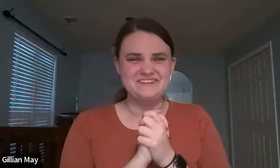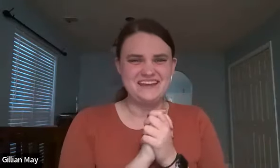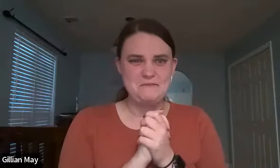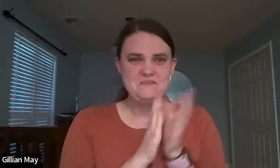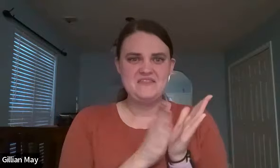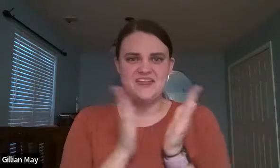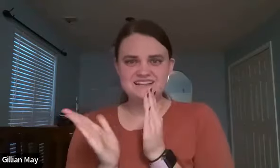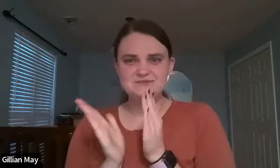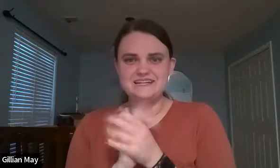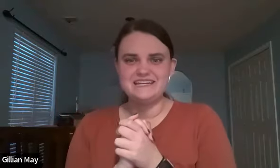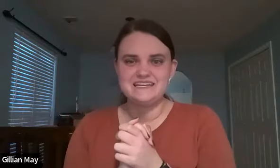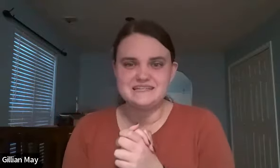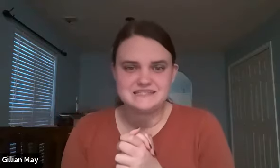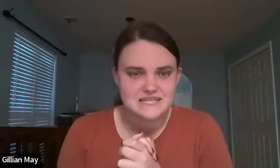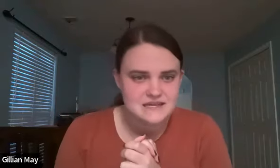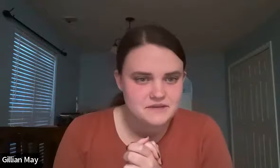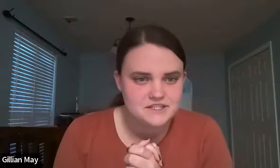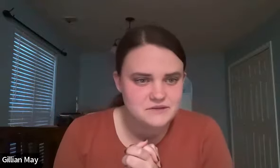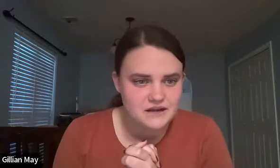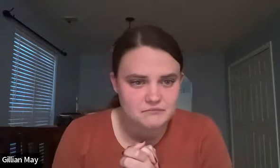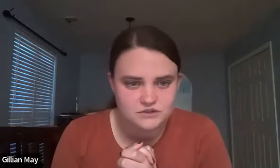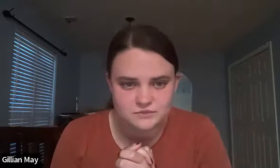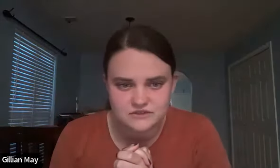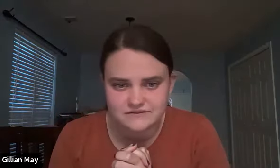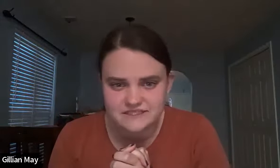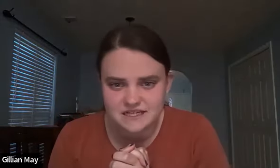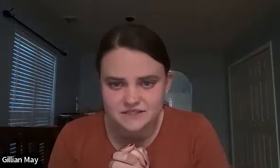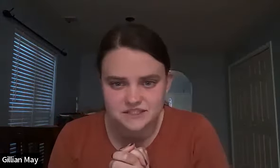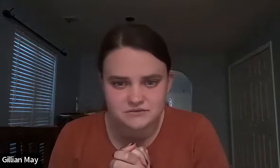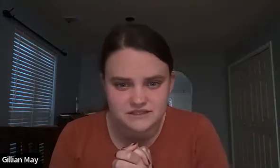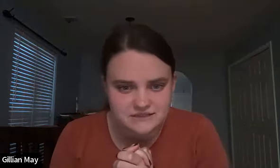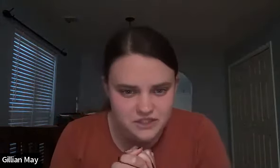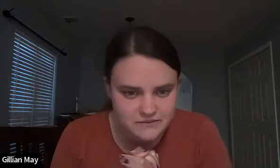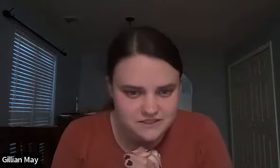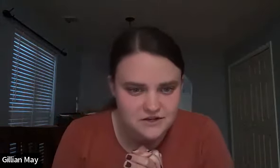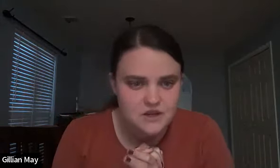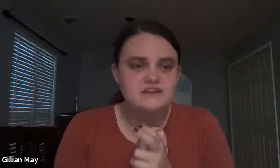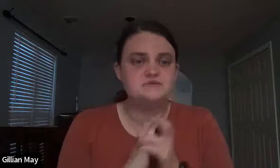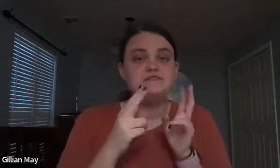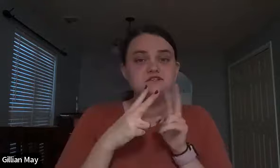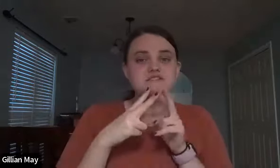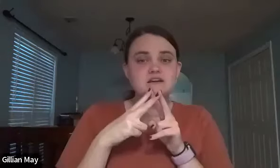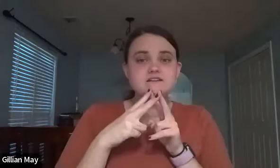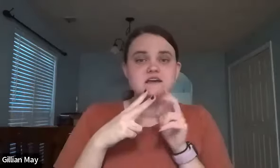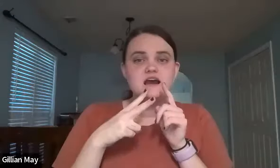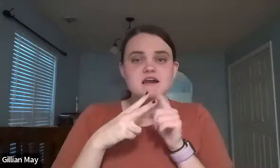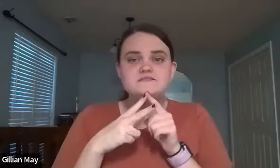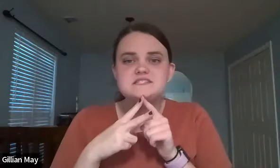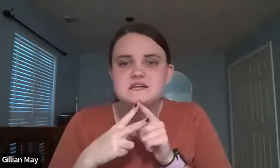Okay. The next one is, making sure we don't have multiples of these names. I just realized I'm trying to make sure. Okay, so we have two Sarahs. I have